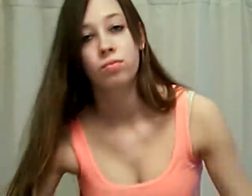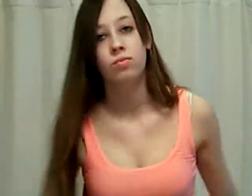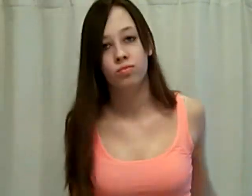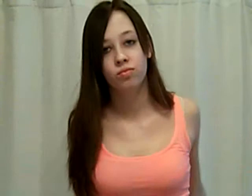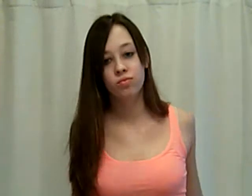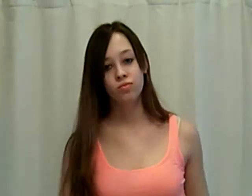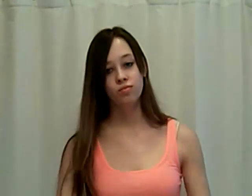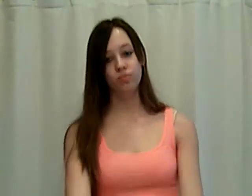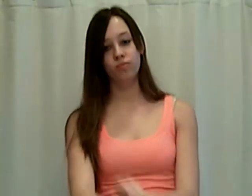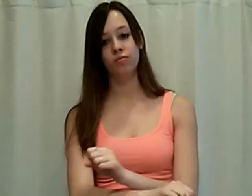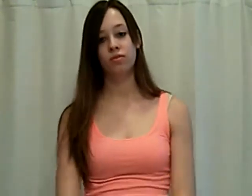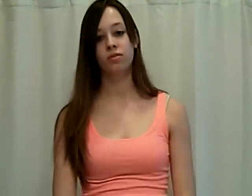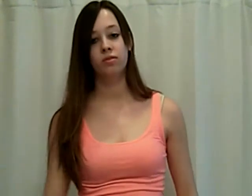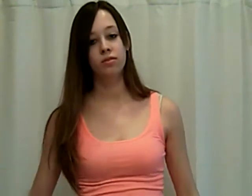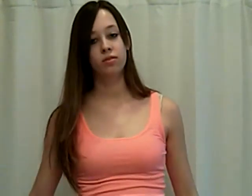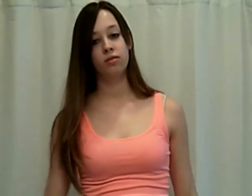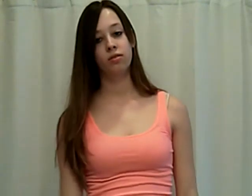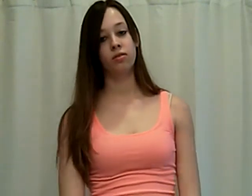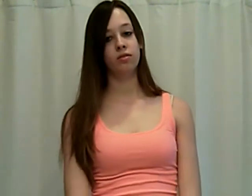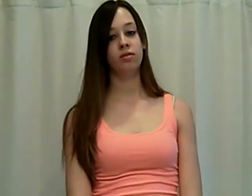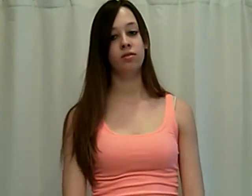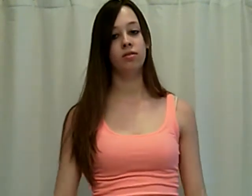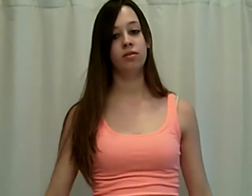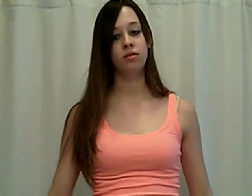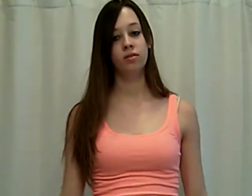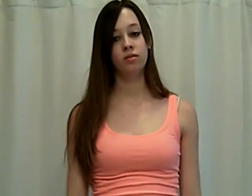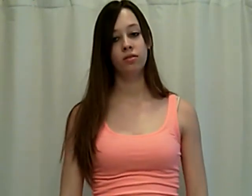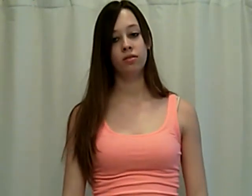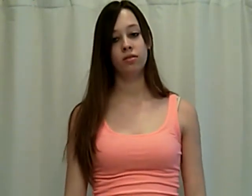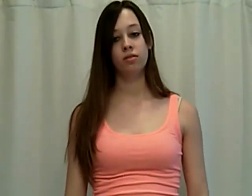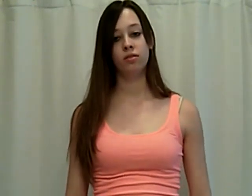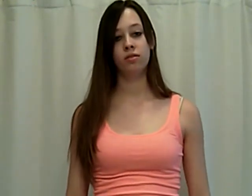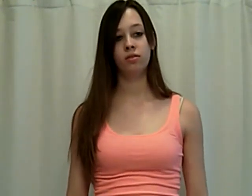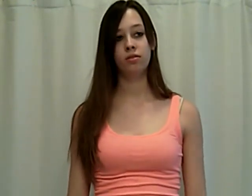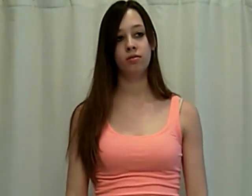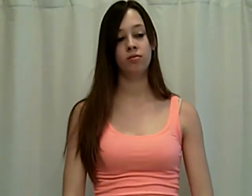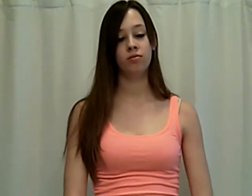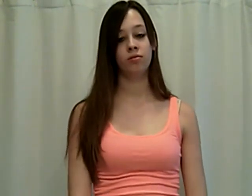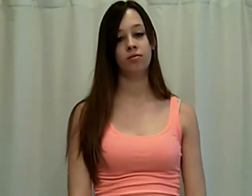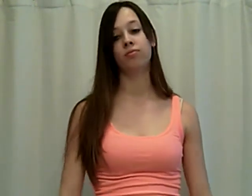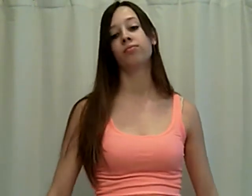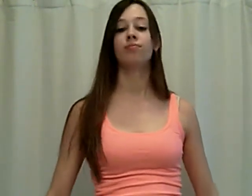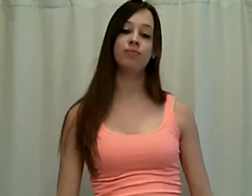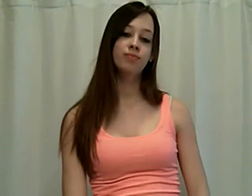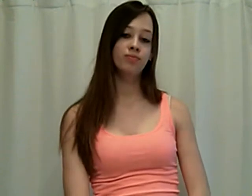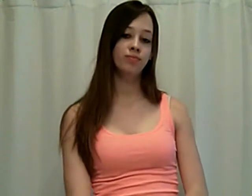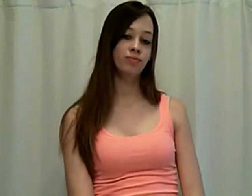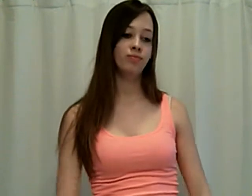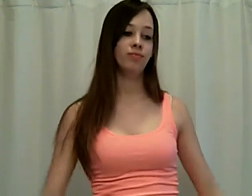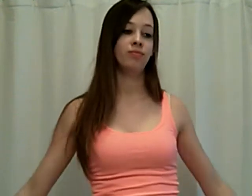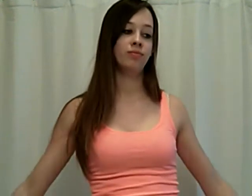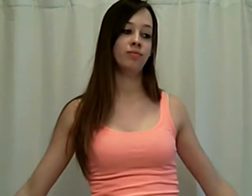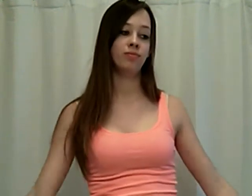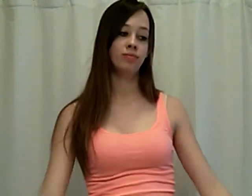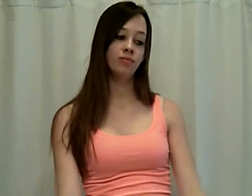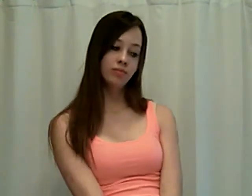about you, but I'm feeling 22. Everything will be alright if you keep me next to